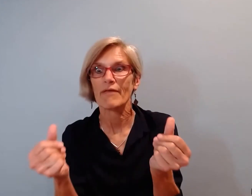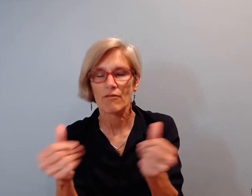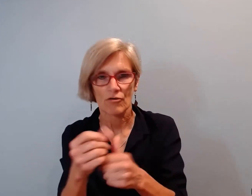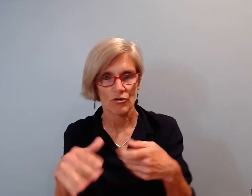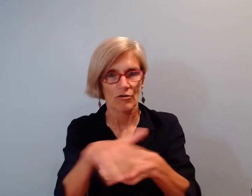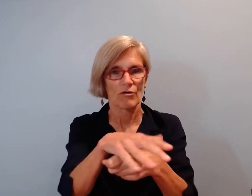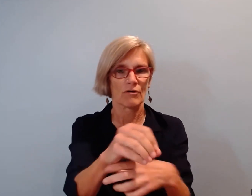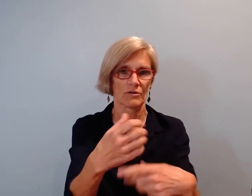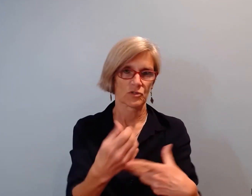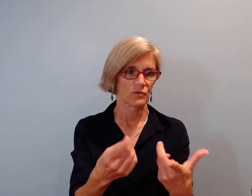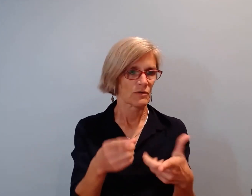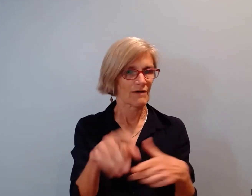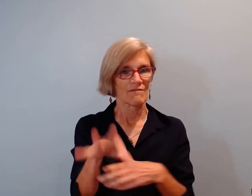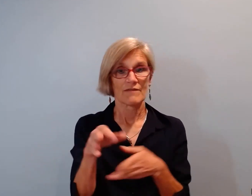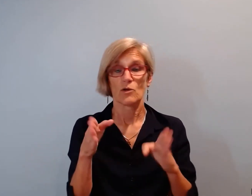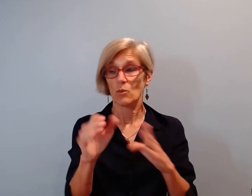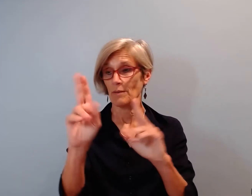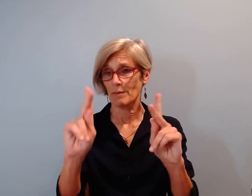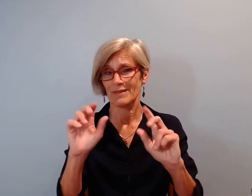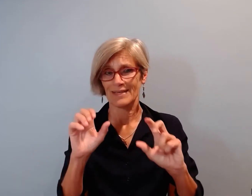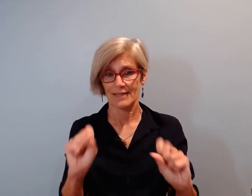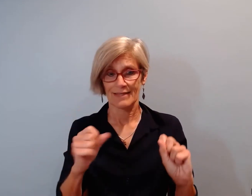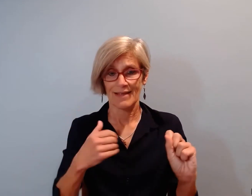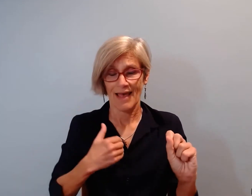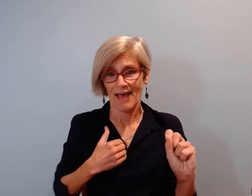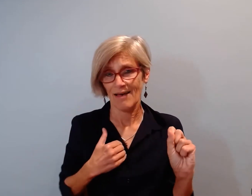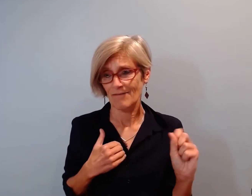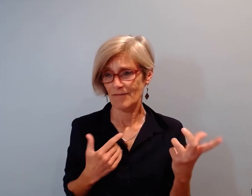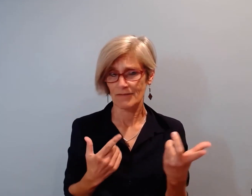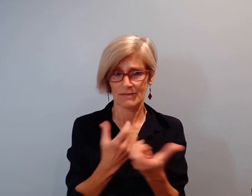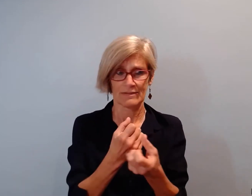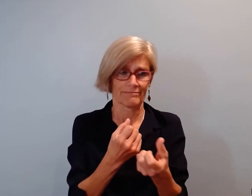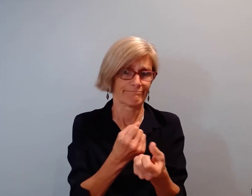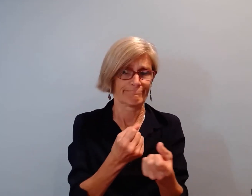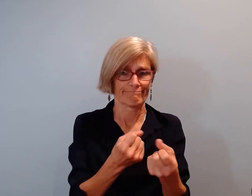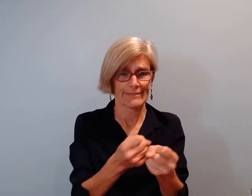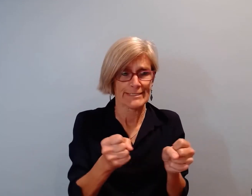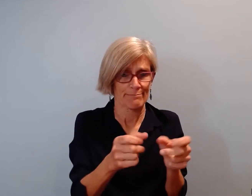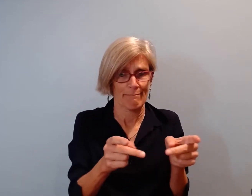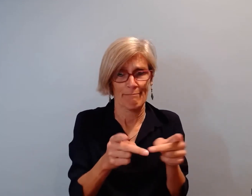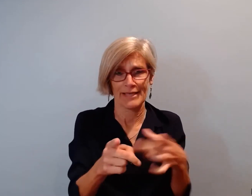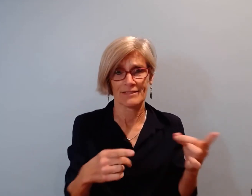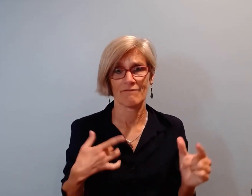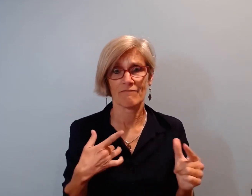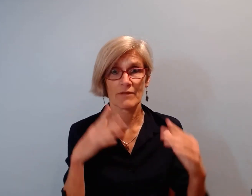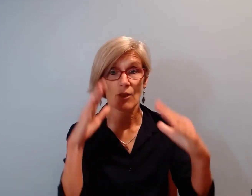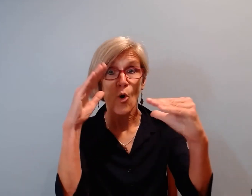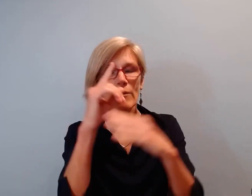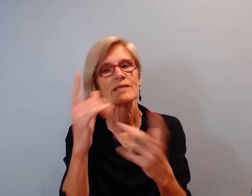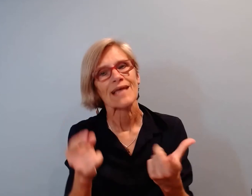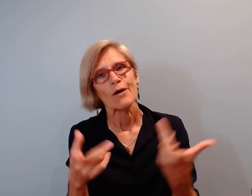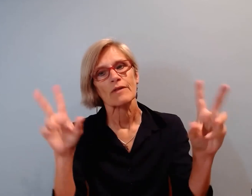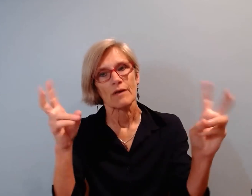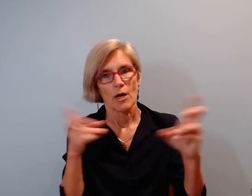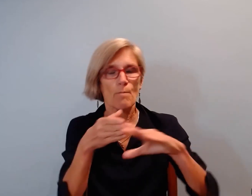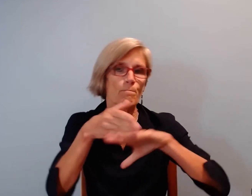for people to be able to have a space to cope, because we're now in this post-COVID stress disorder, if you